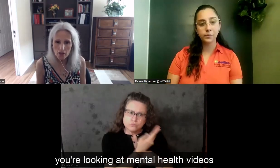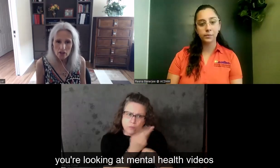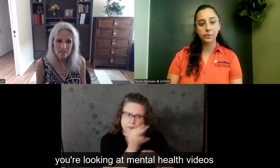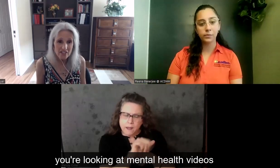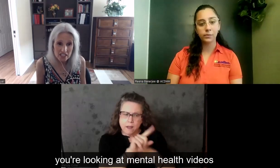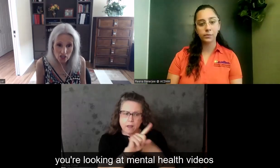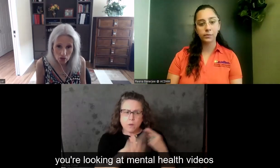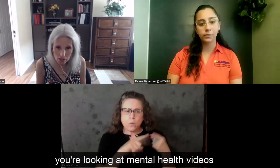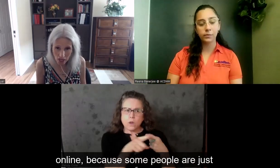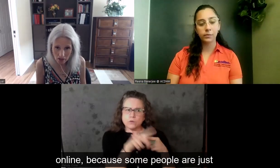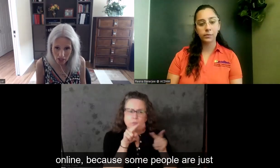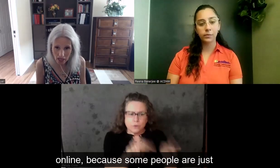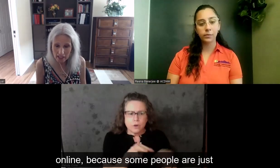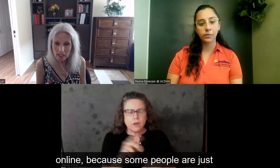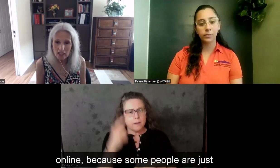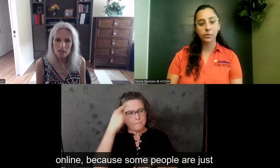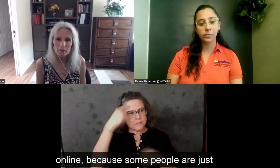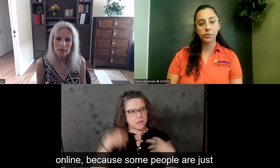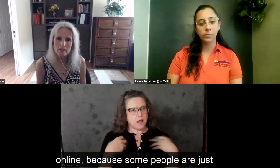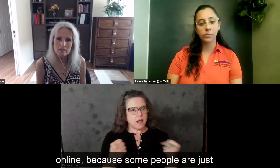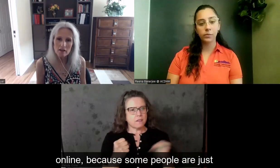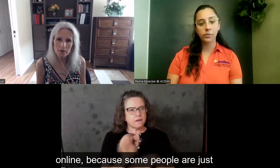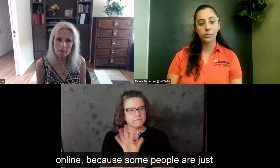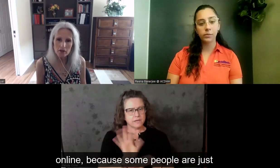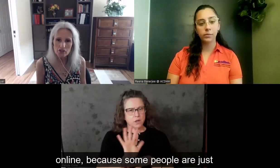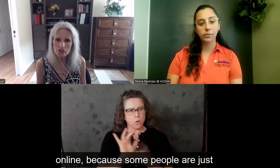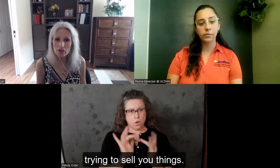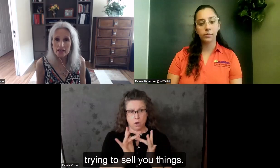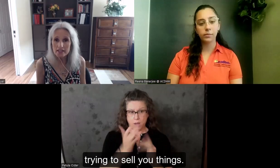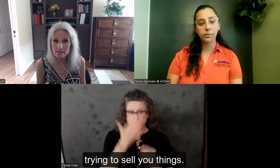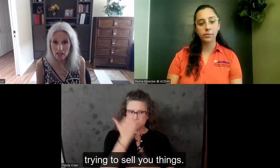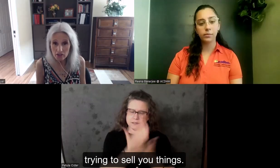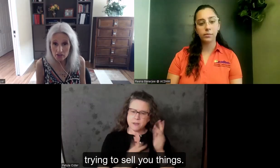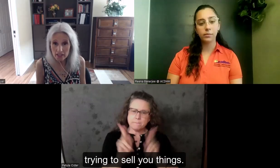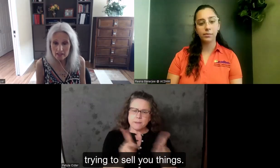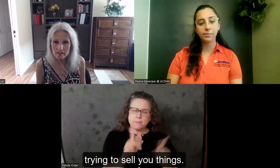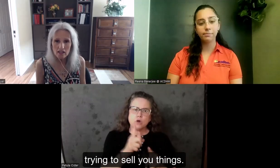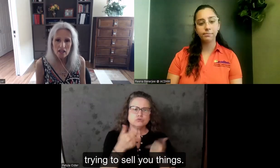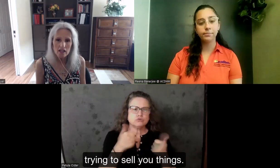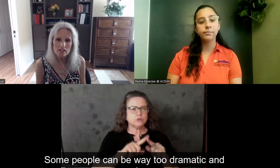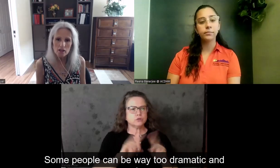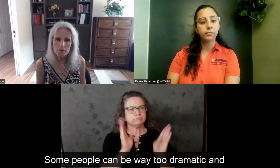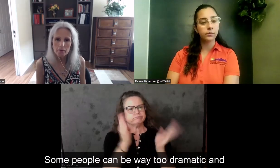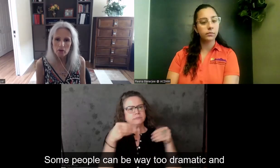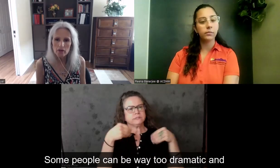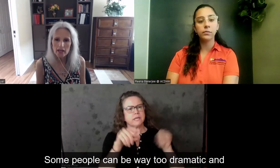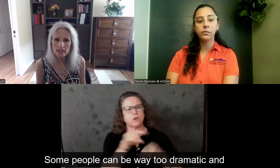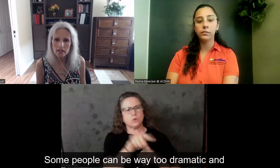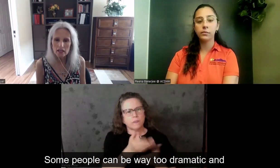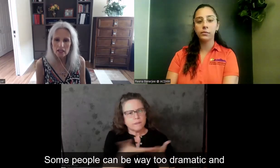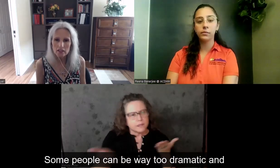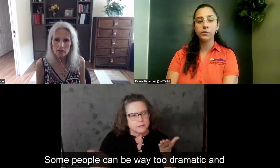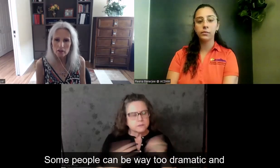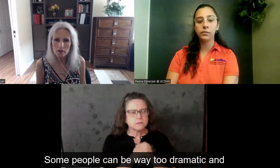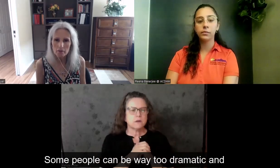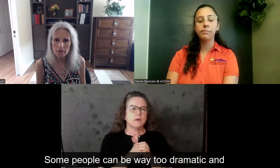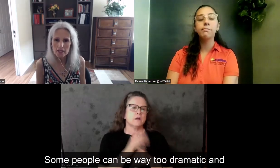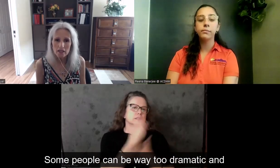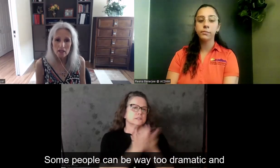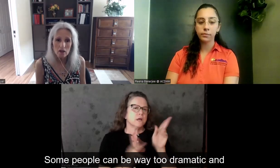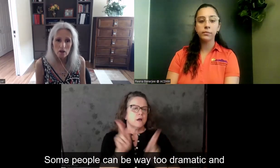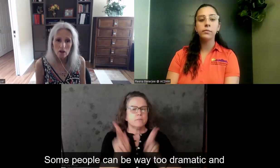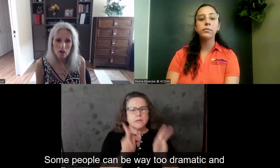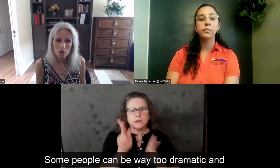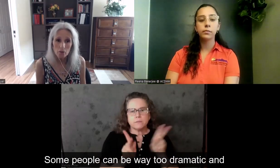health videos online, because some people are just trying to sell you things. Some people can